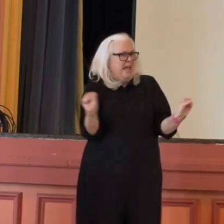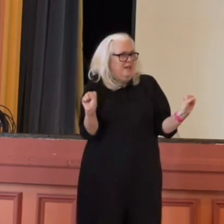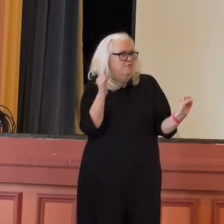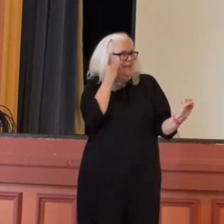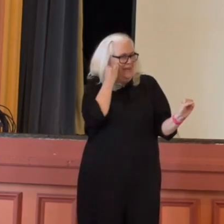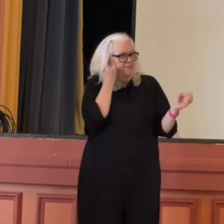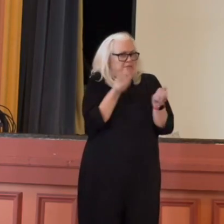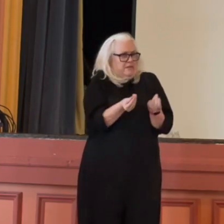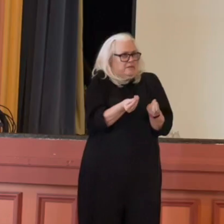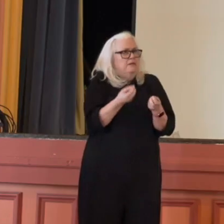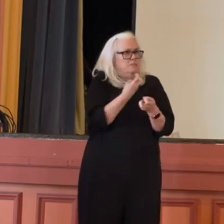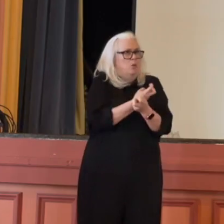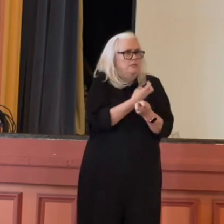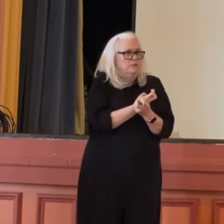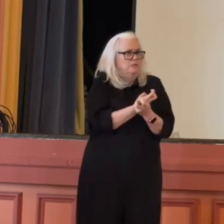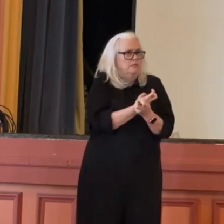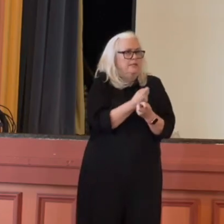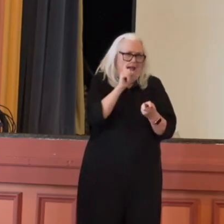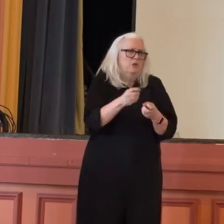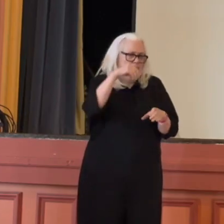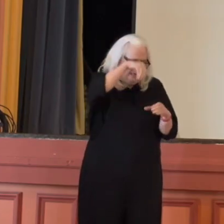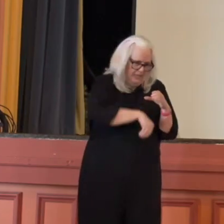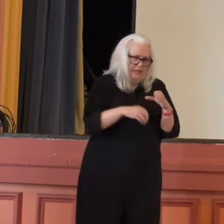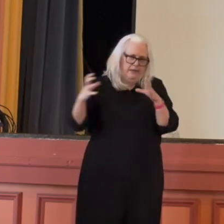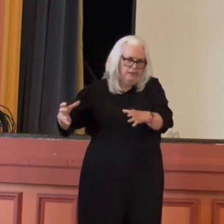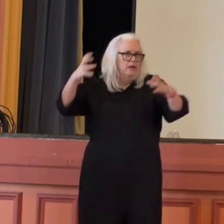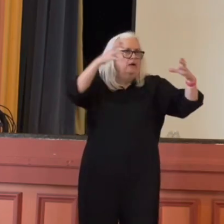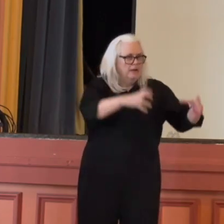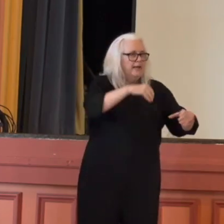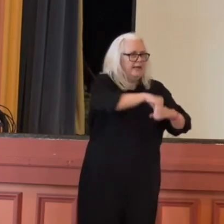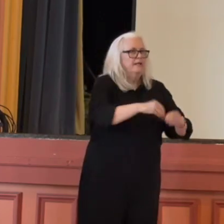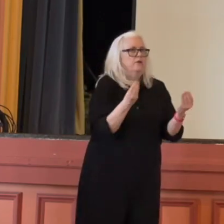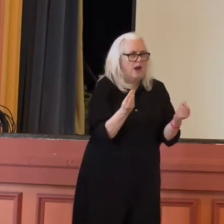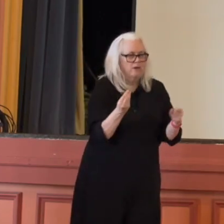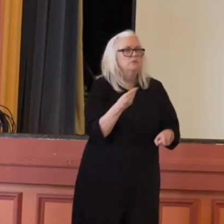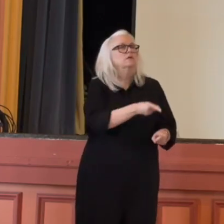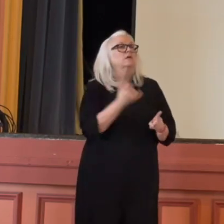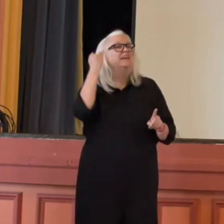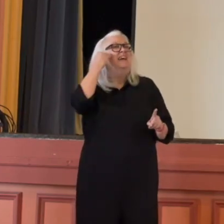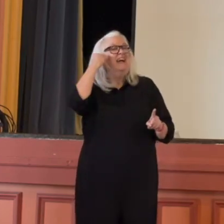the migration is also an issue, that if it leaches into our system